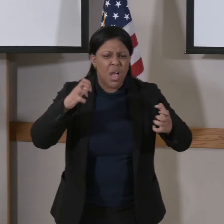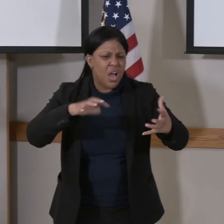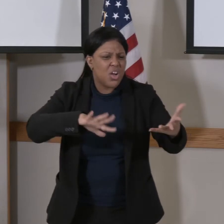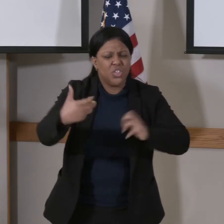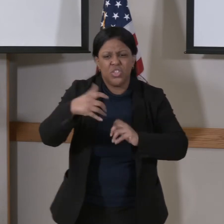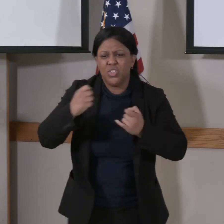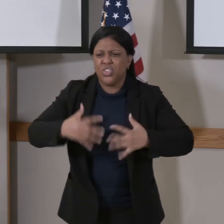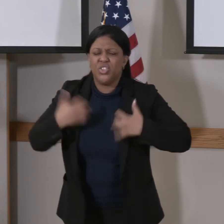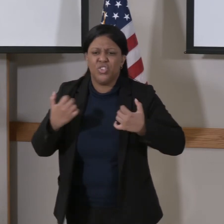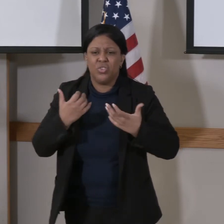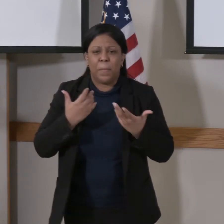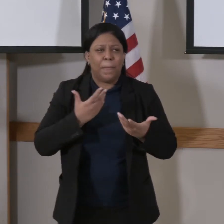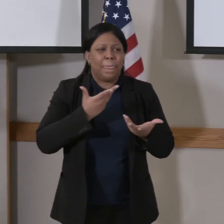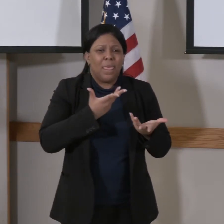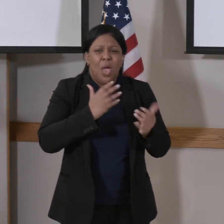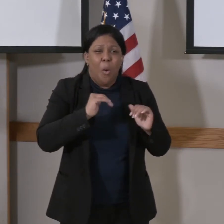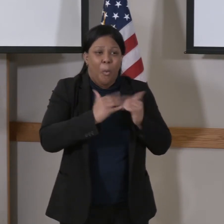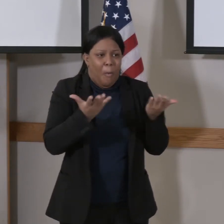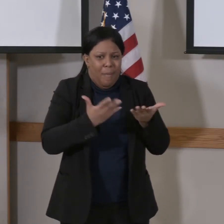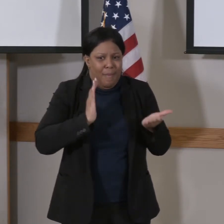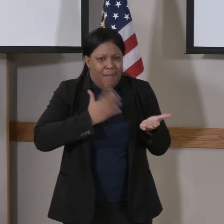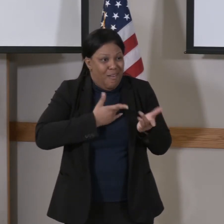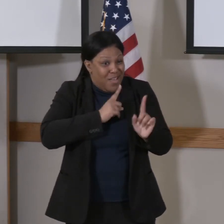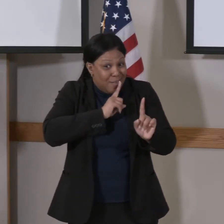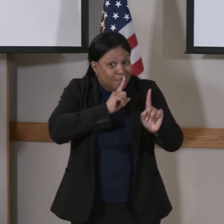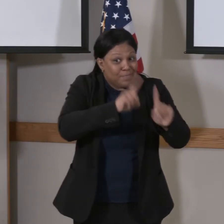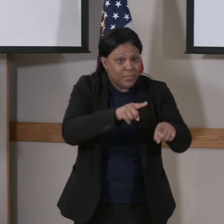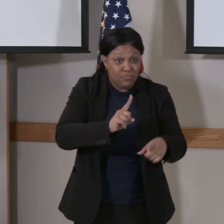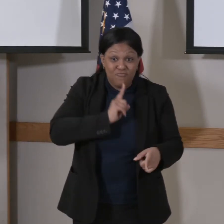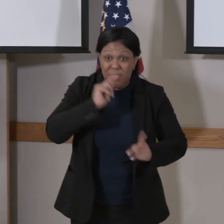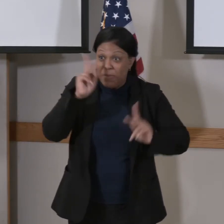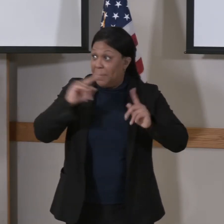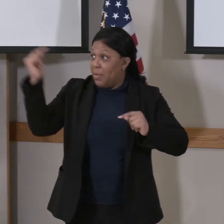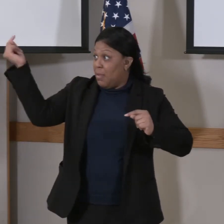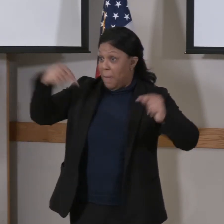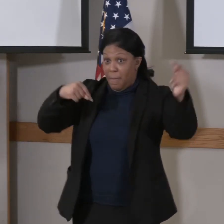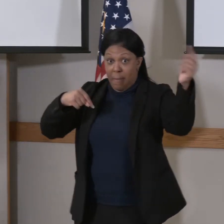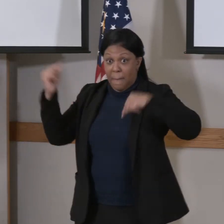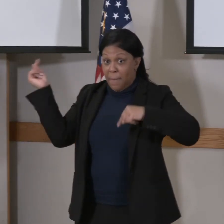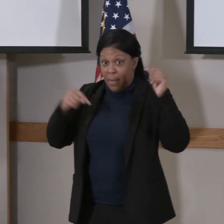are coming? Do you have intelligence that they are coming? And